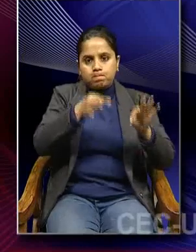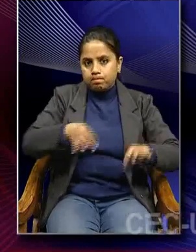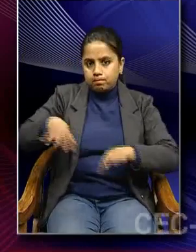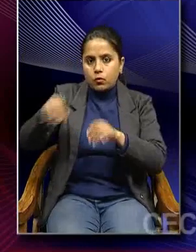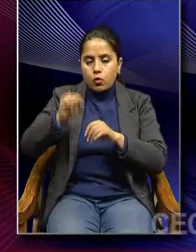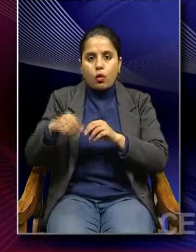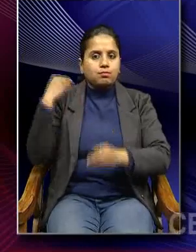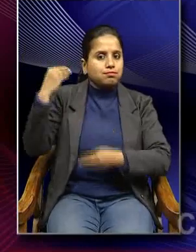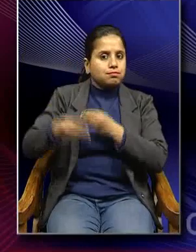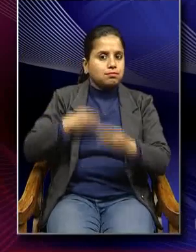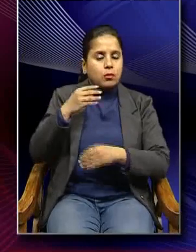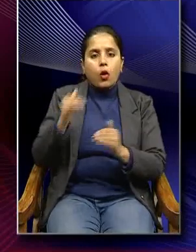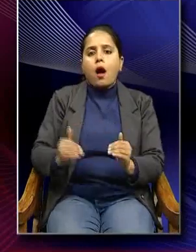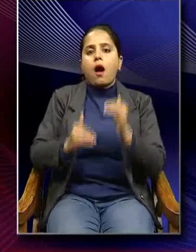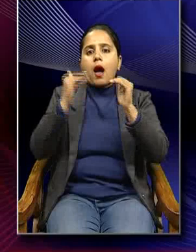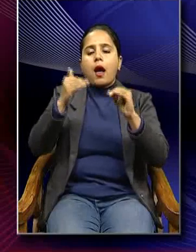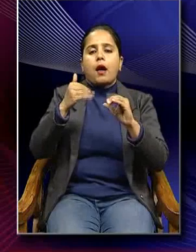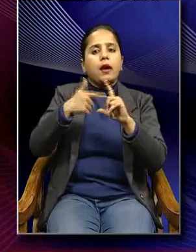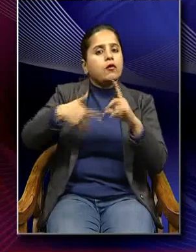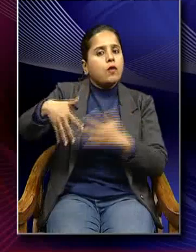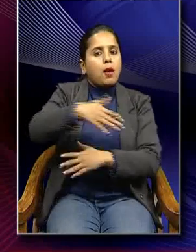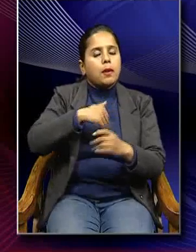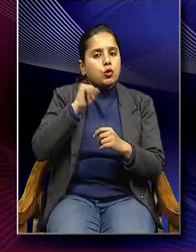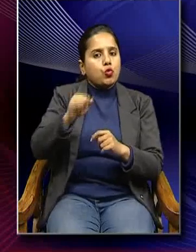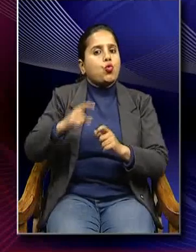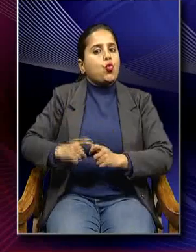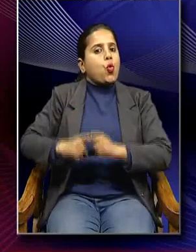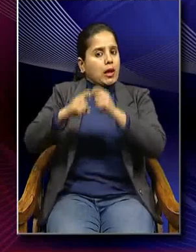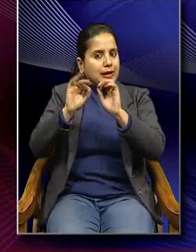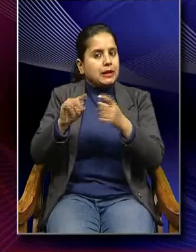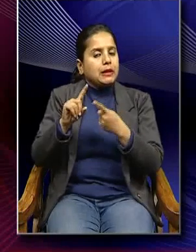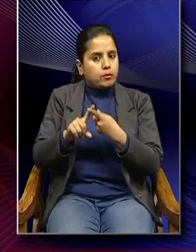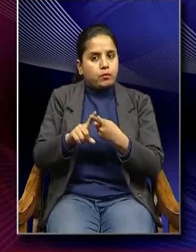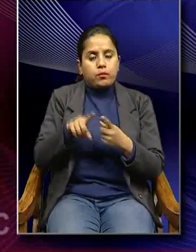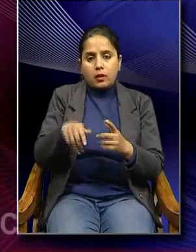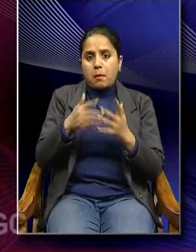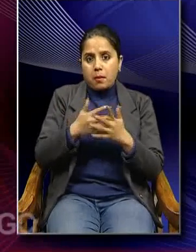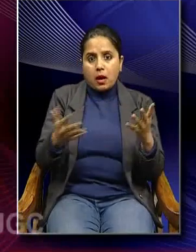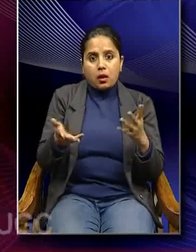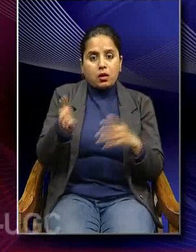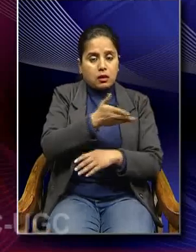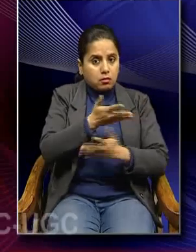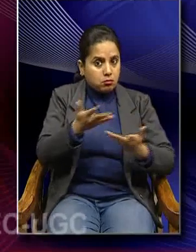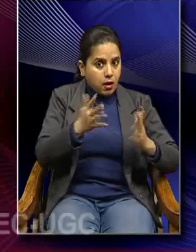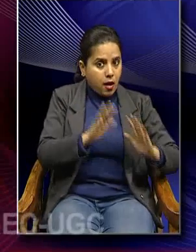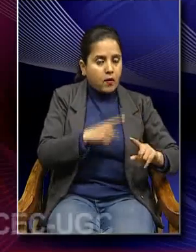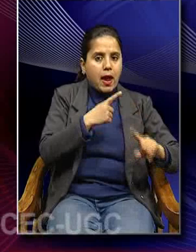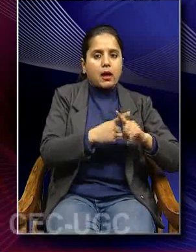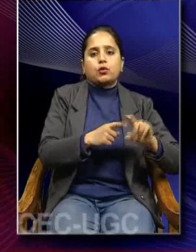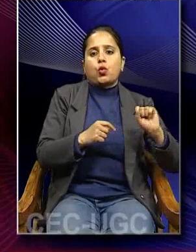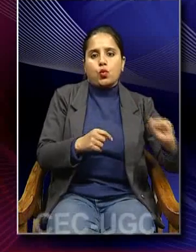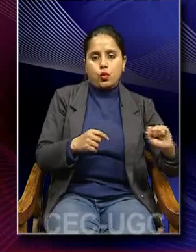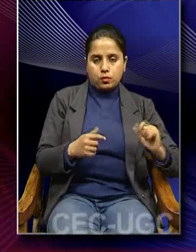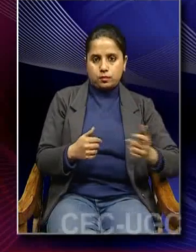in the form of high environmental quality, E, than the material good, X.